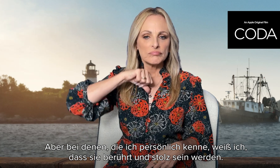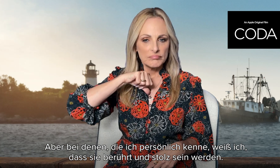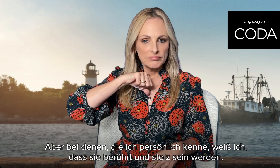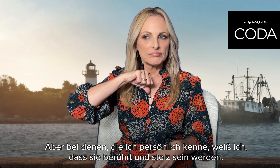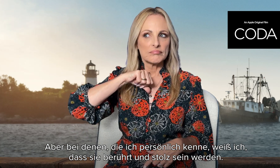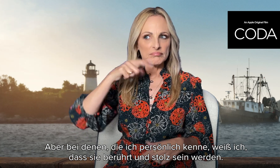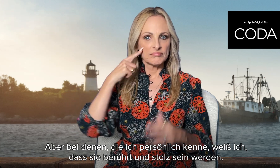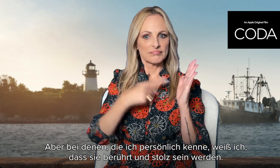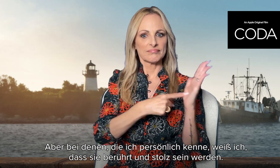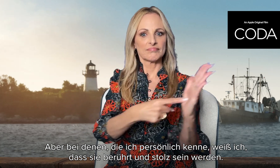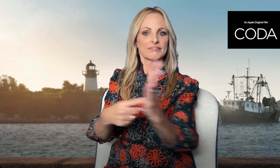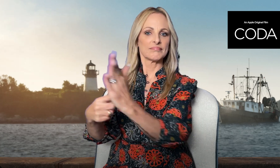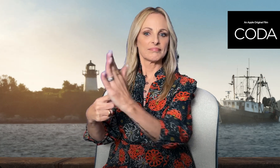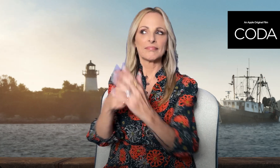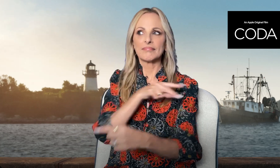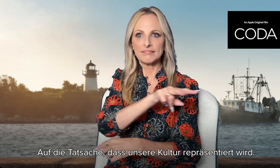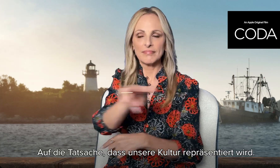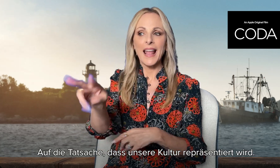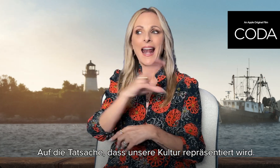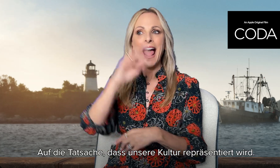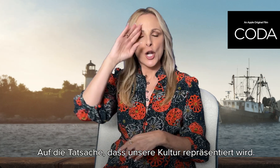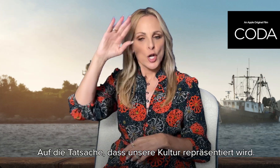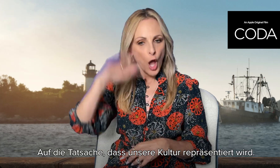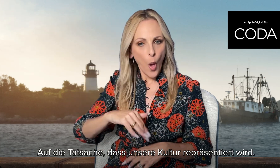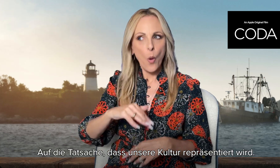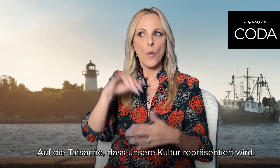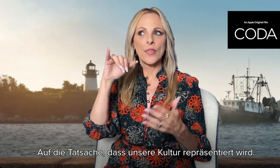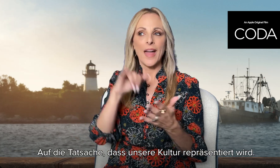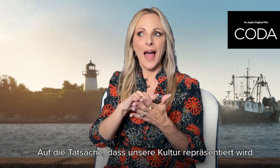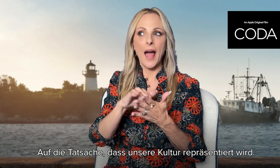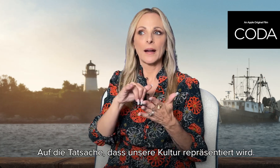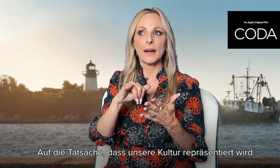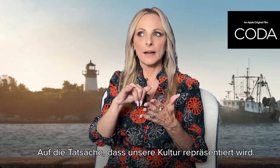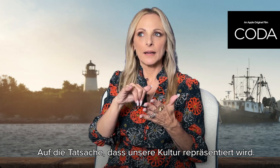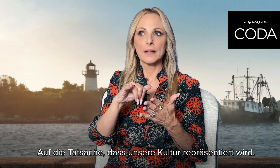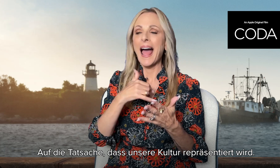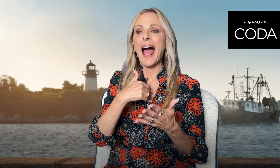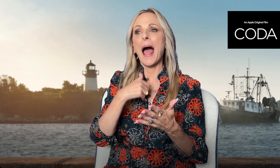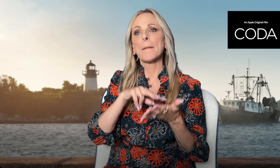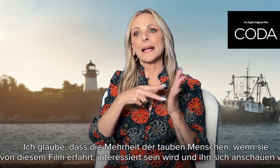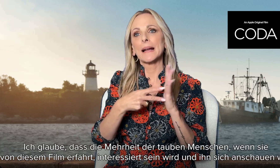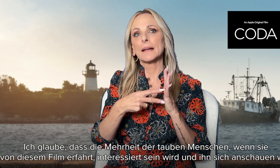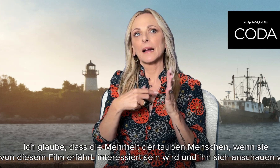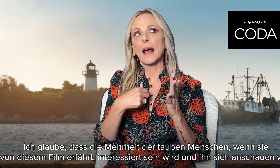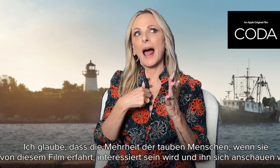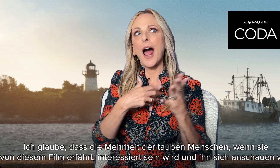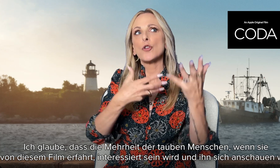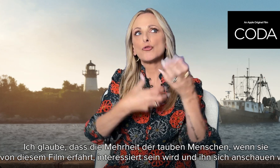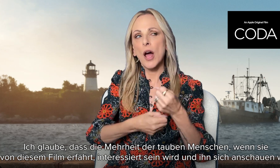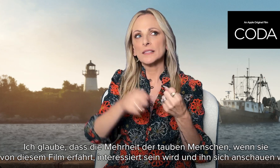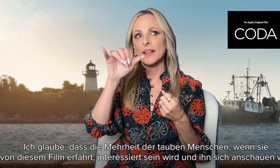that they're going to be touched and proud for the fact that our culture is being represented. I know